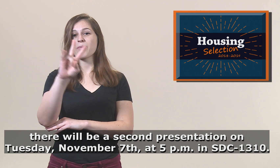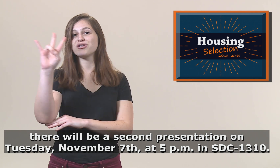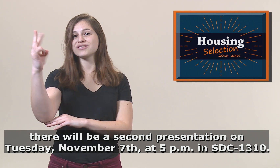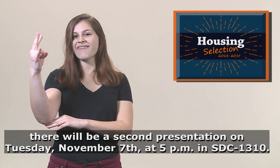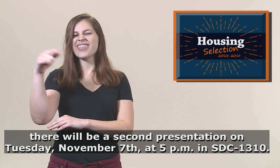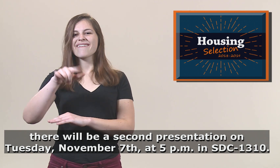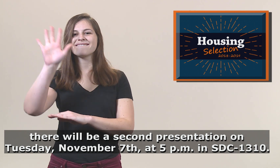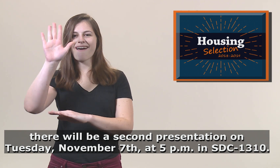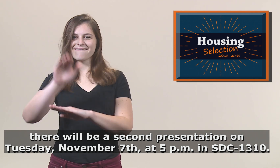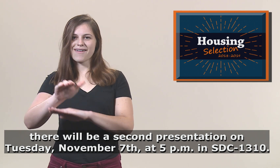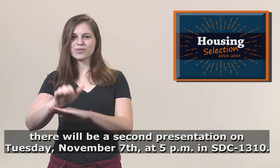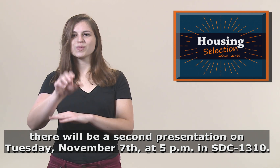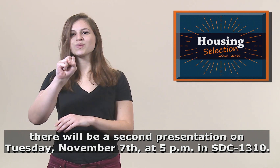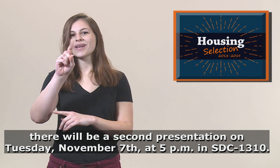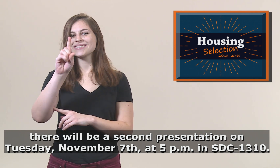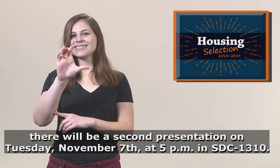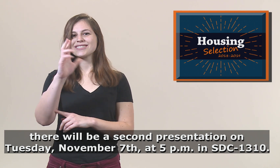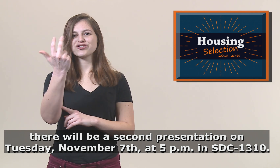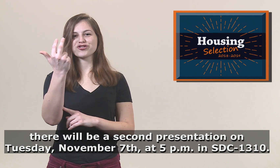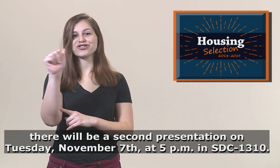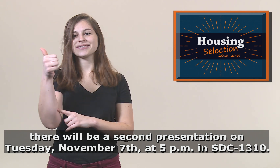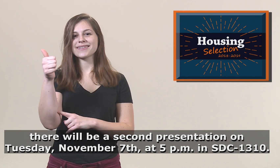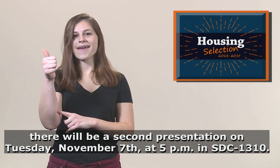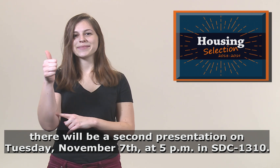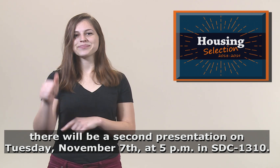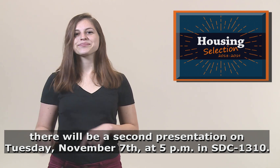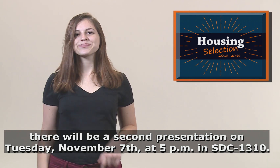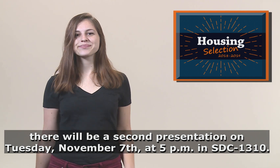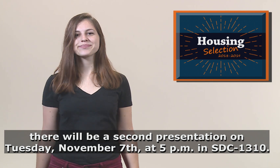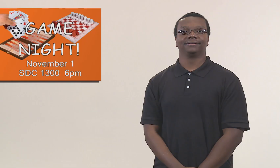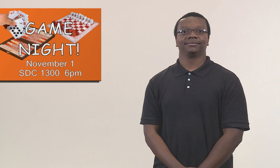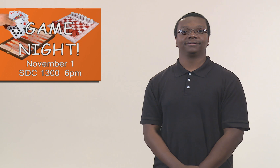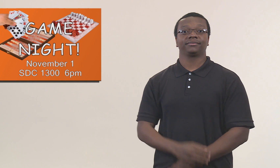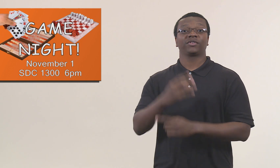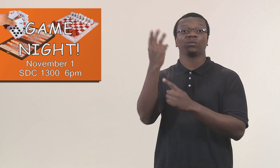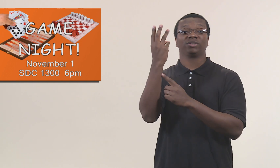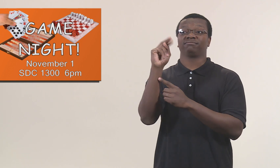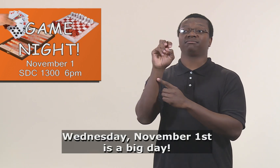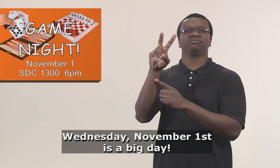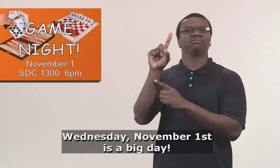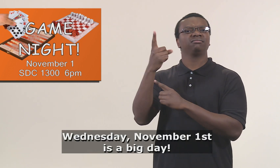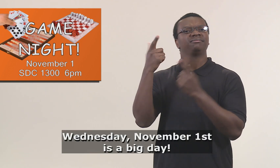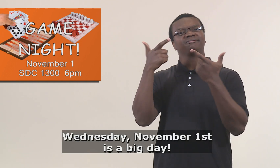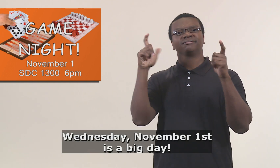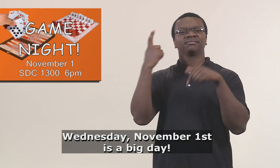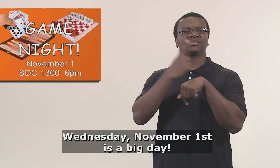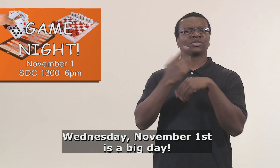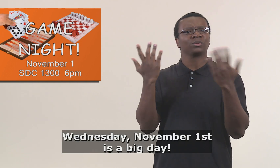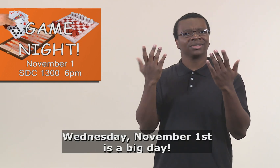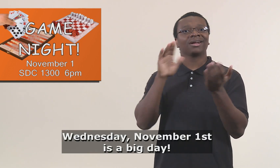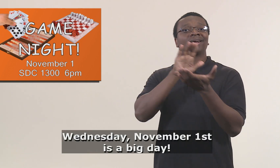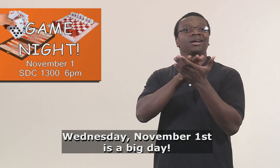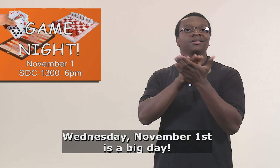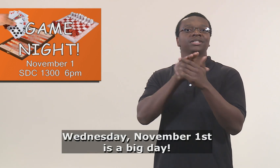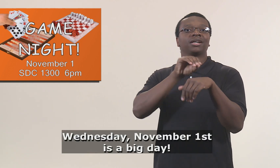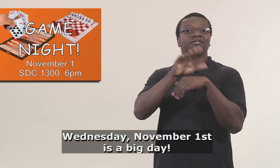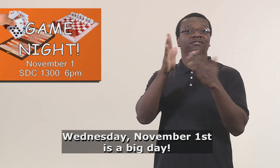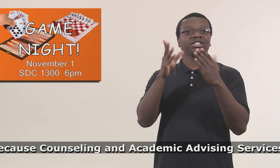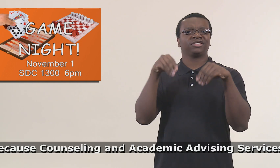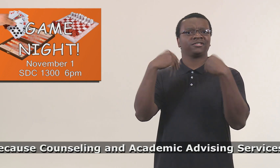Tuesday, November 7th at 5 p.m. in SDC 1310. Wednesday, November 1st is a big day because